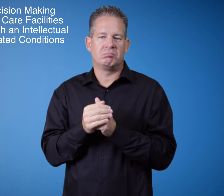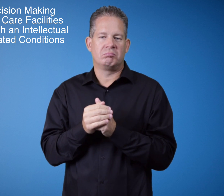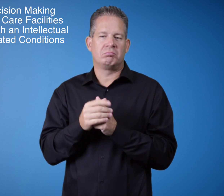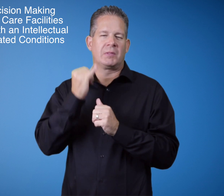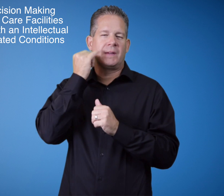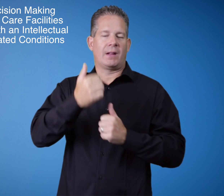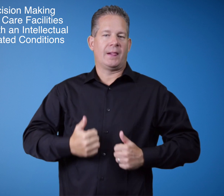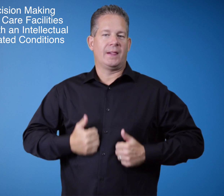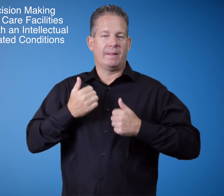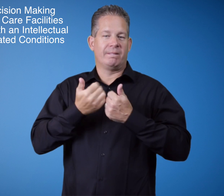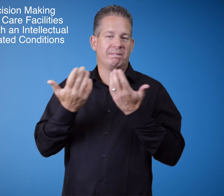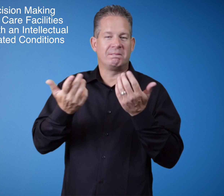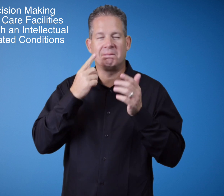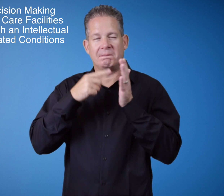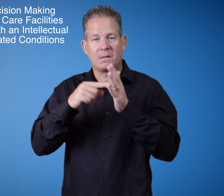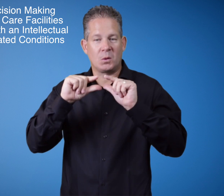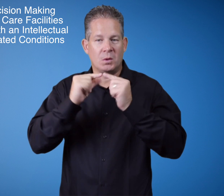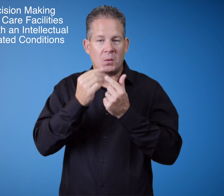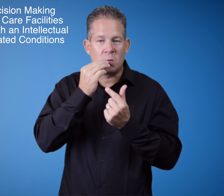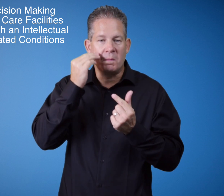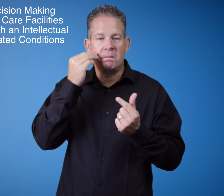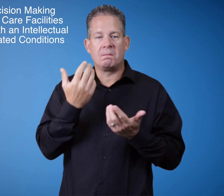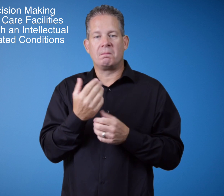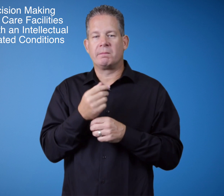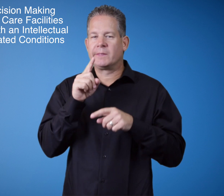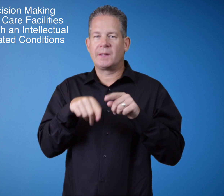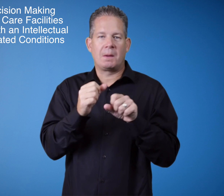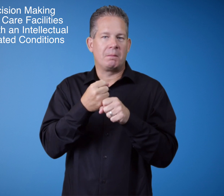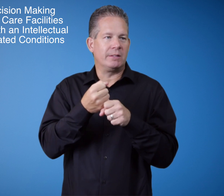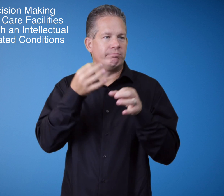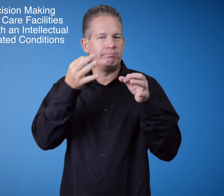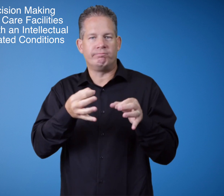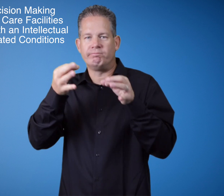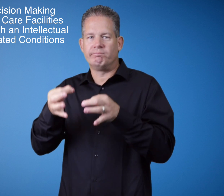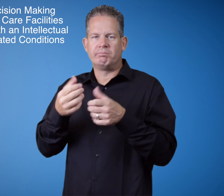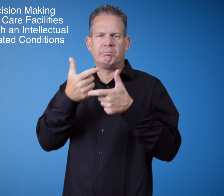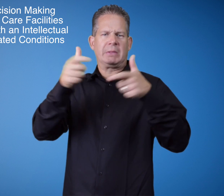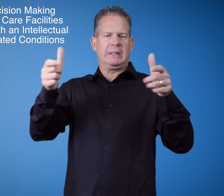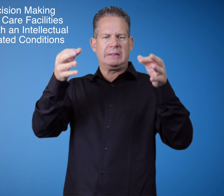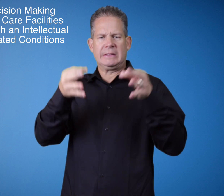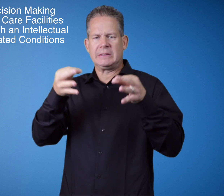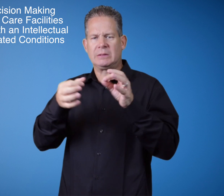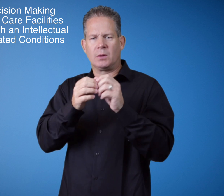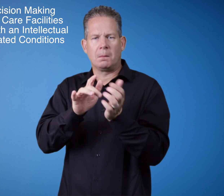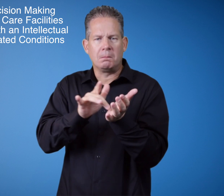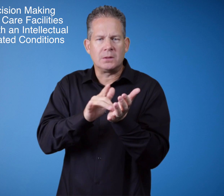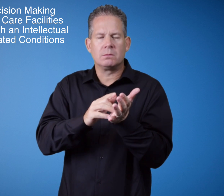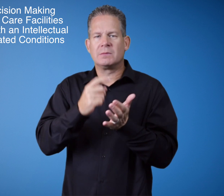condition. If you live in a group home and you're not able to make large decisions for yourself